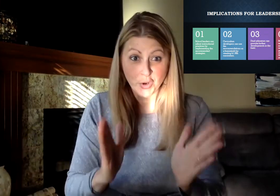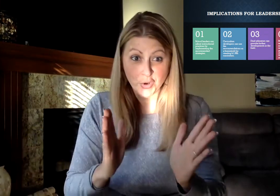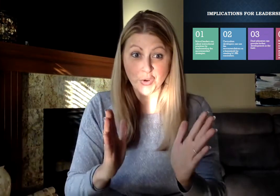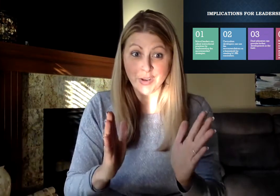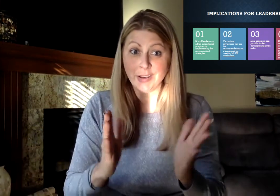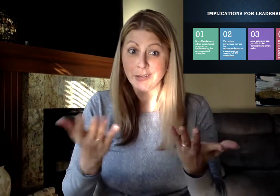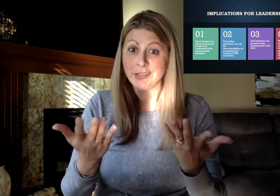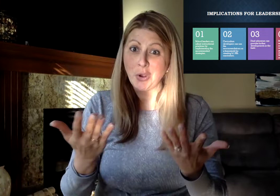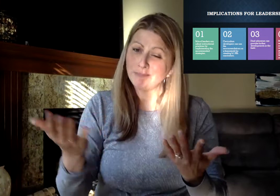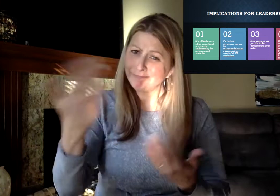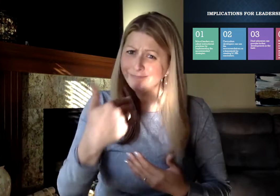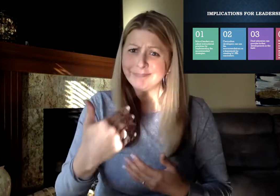You are the leaders.